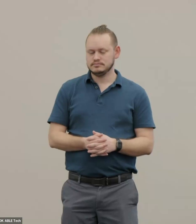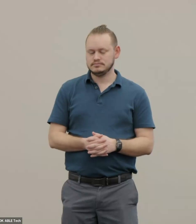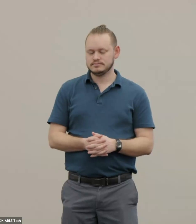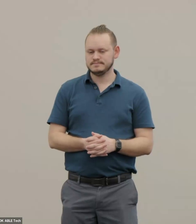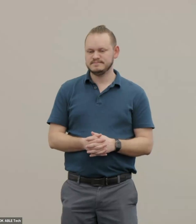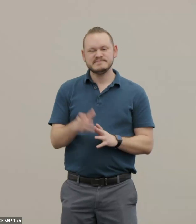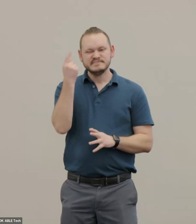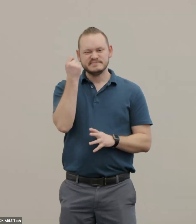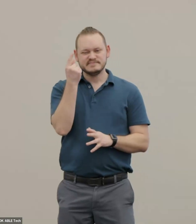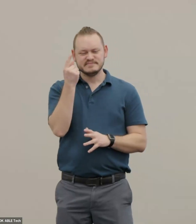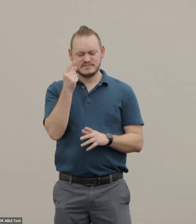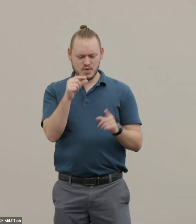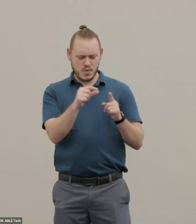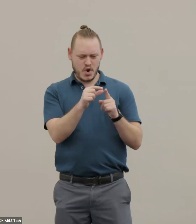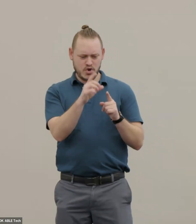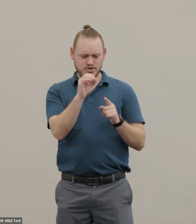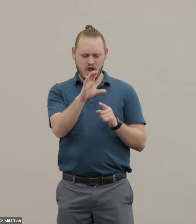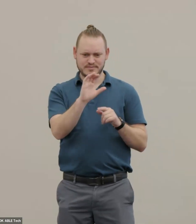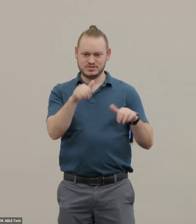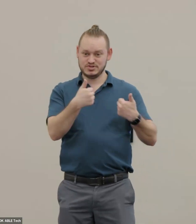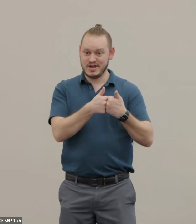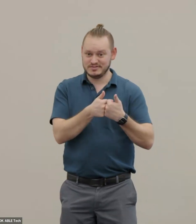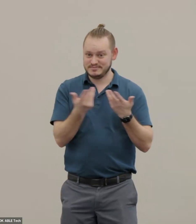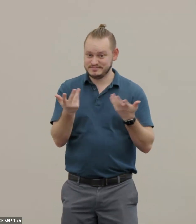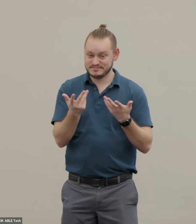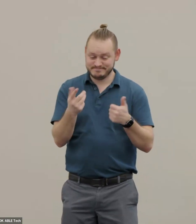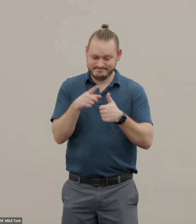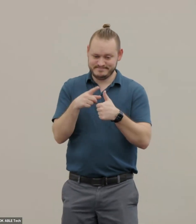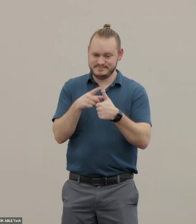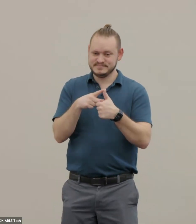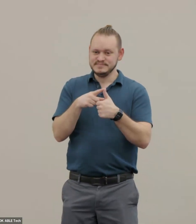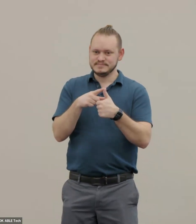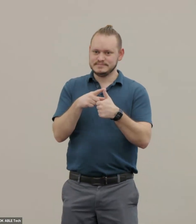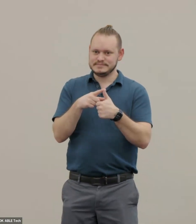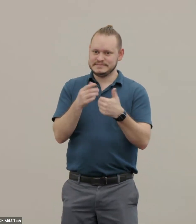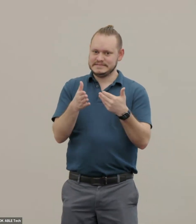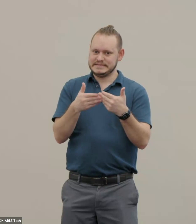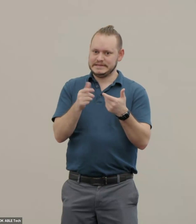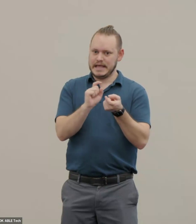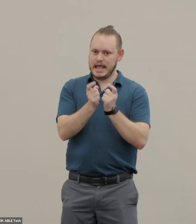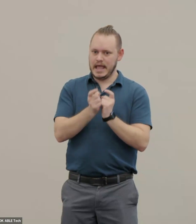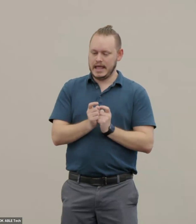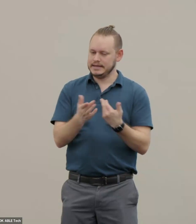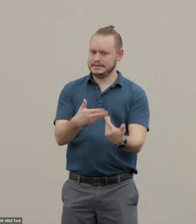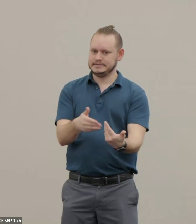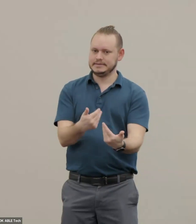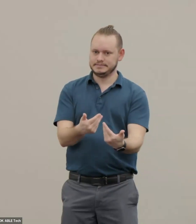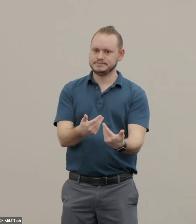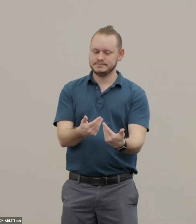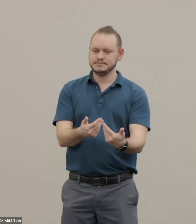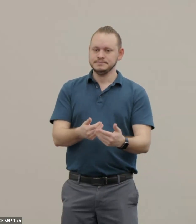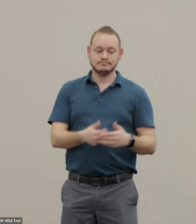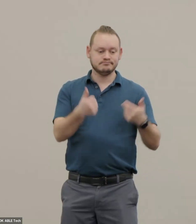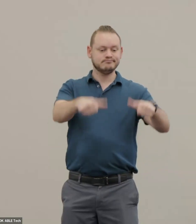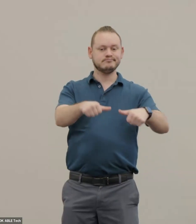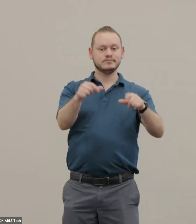the challenges we face with Word is the fact that A, it's very easily editable, right? So I post